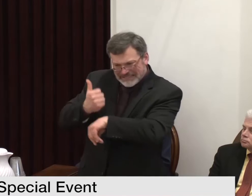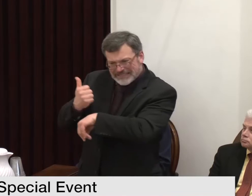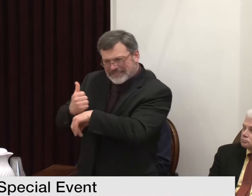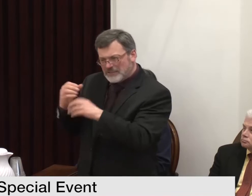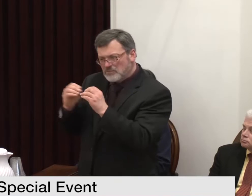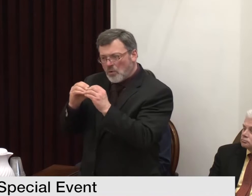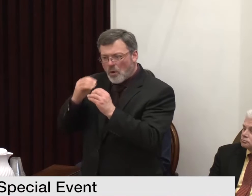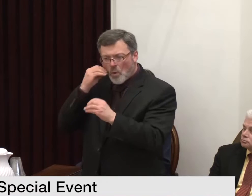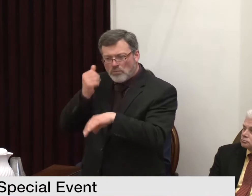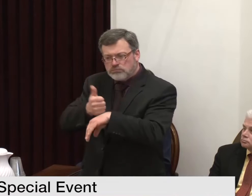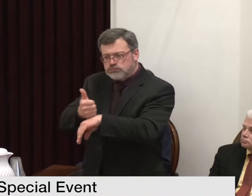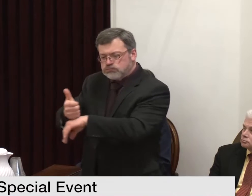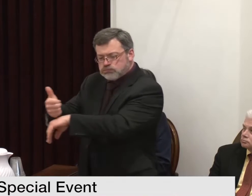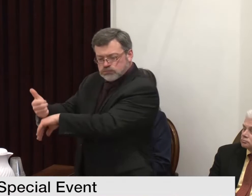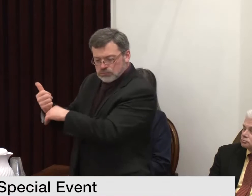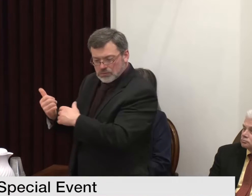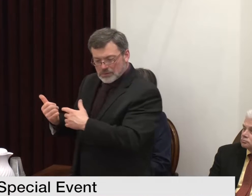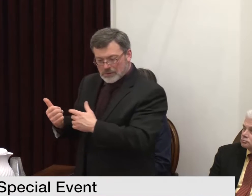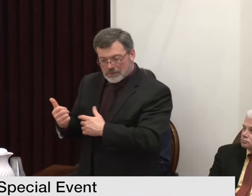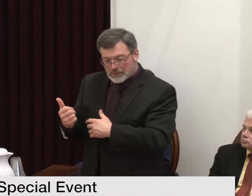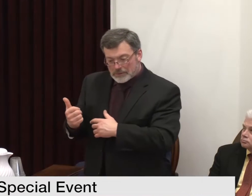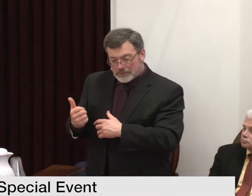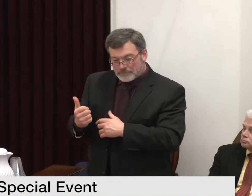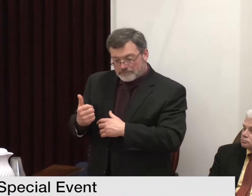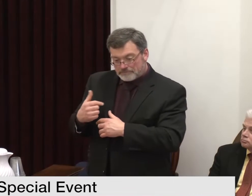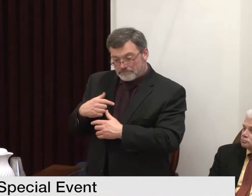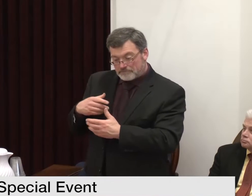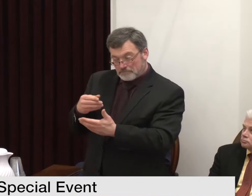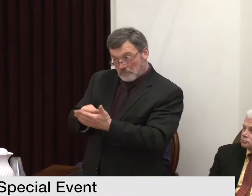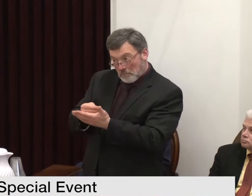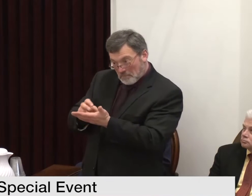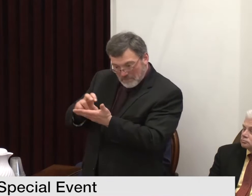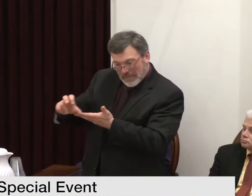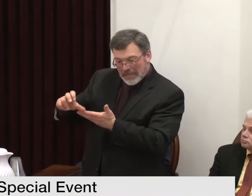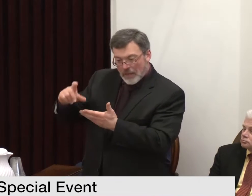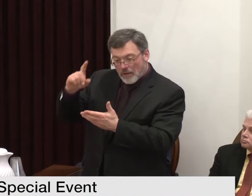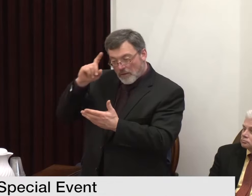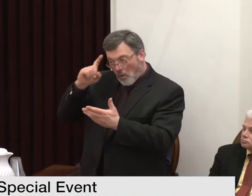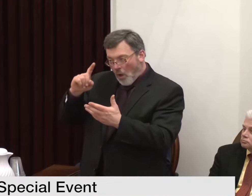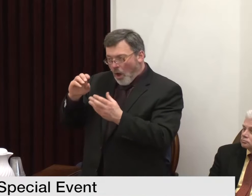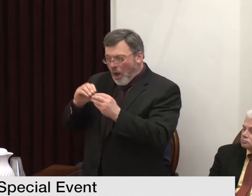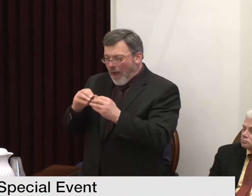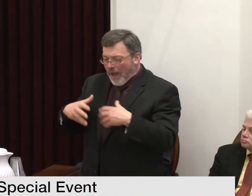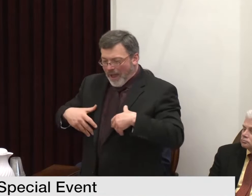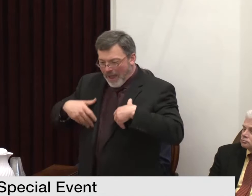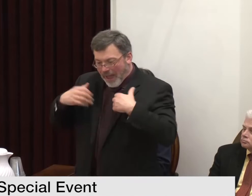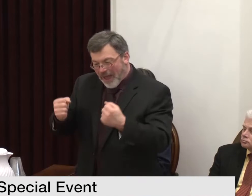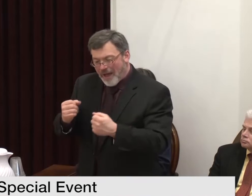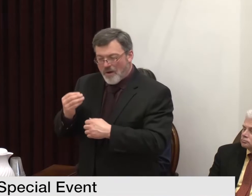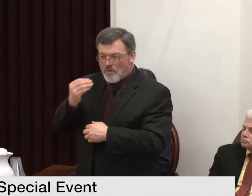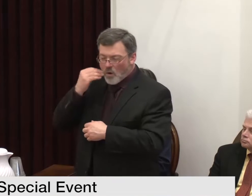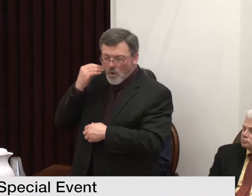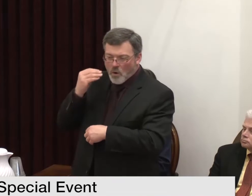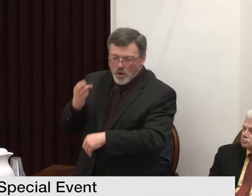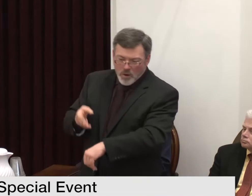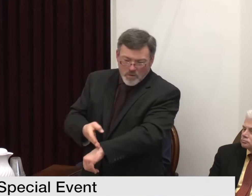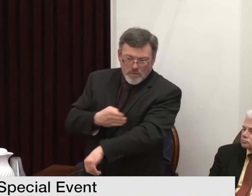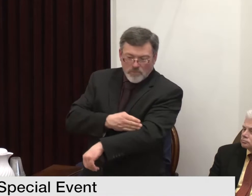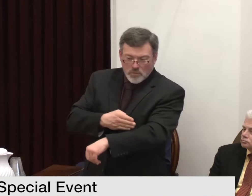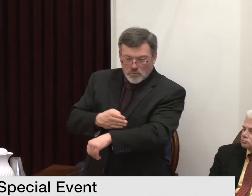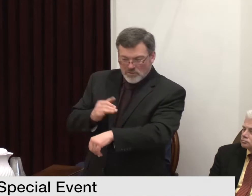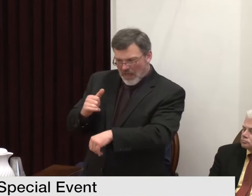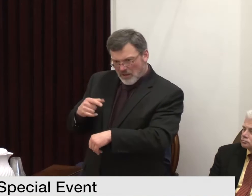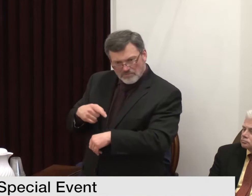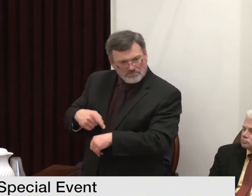as $4 million for healthy homes and $2 million for the Mobile Home Improvement and Repair Program to help keep people housed.